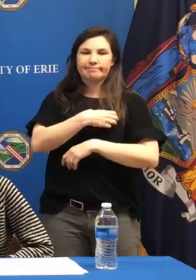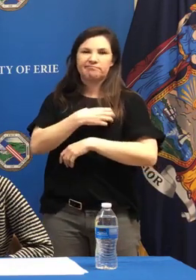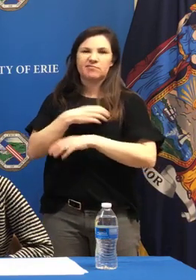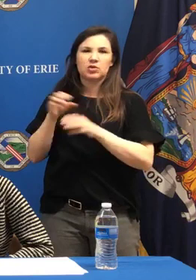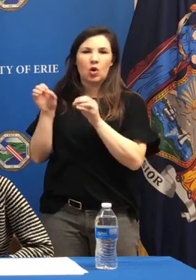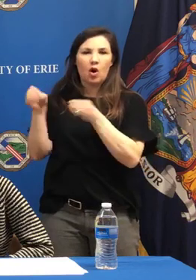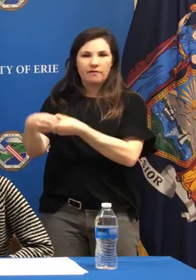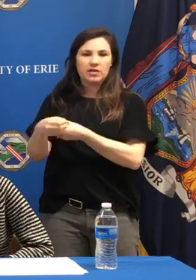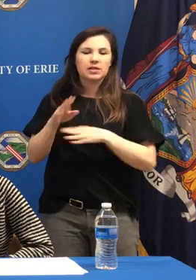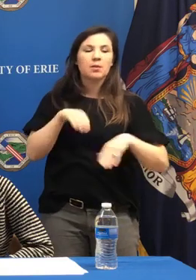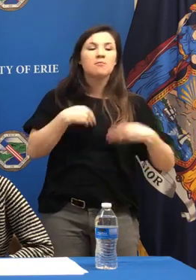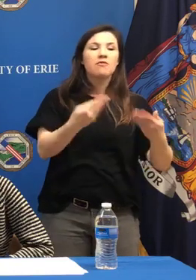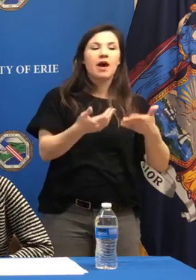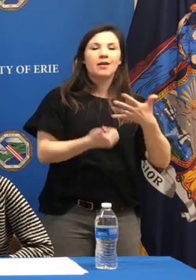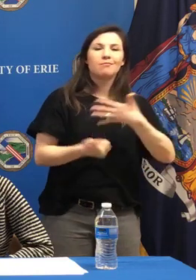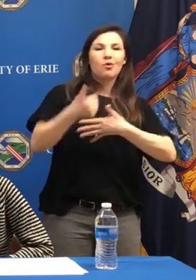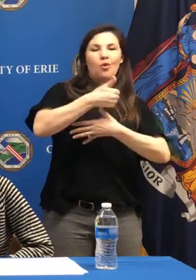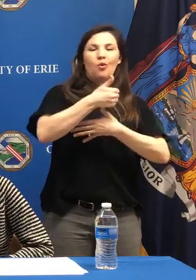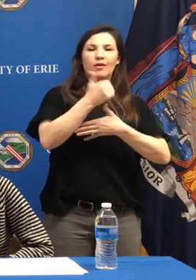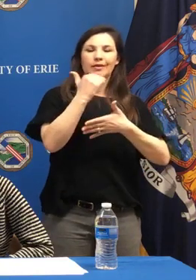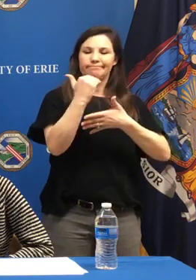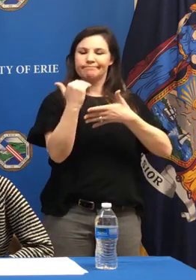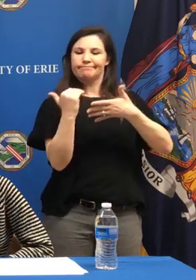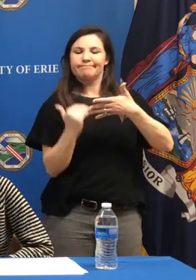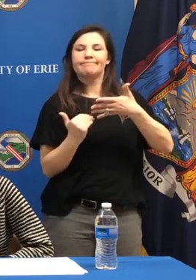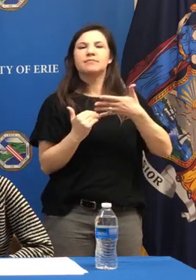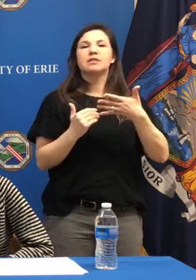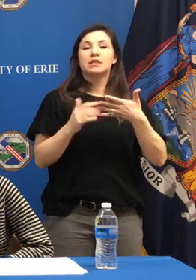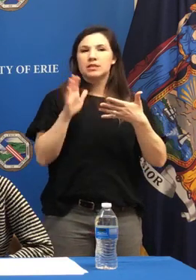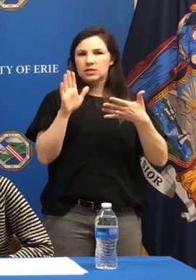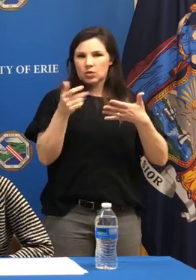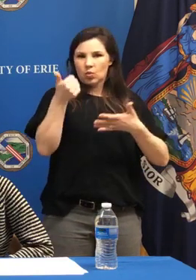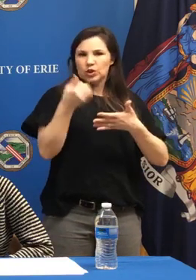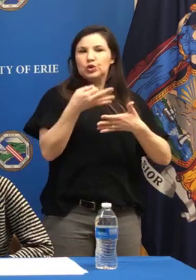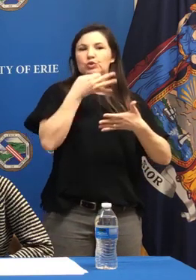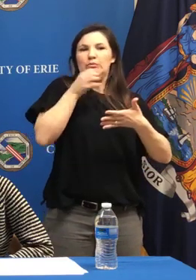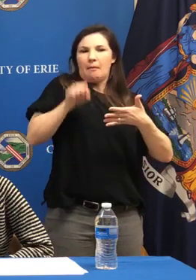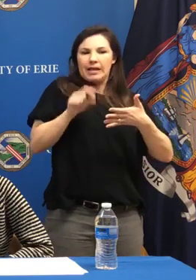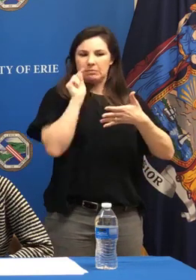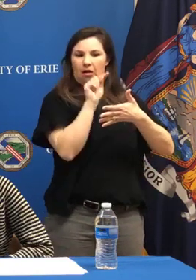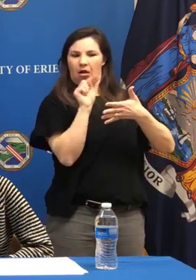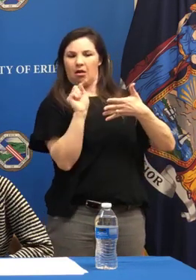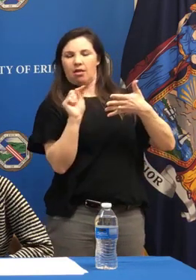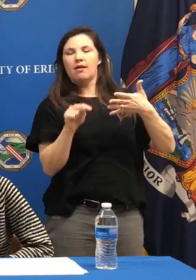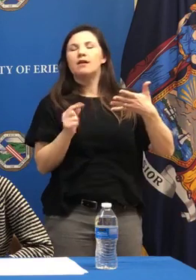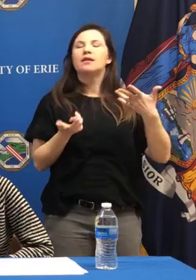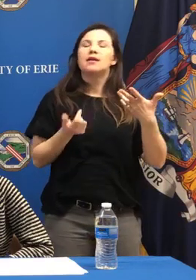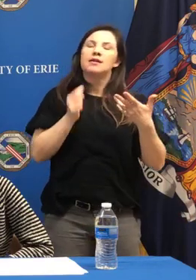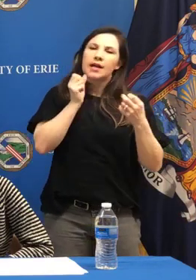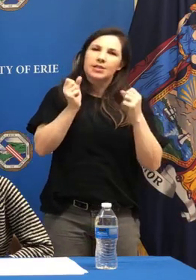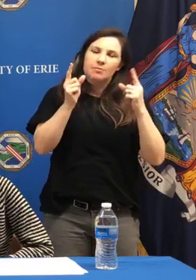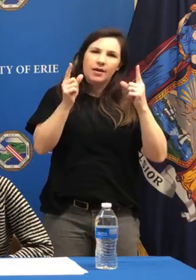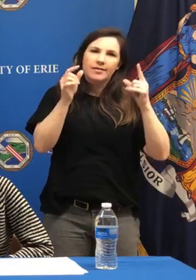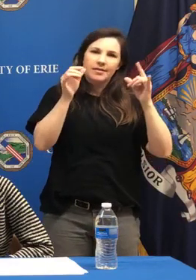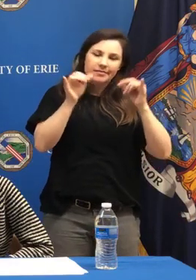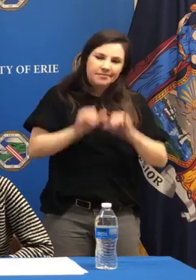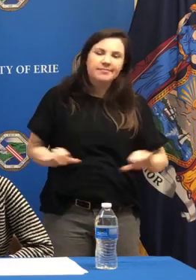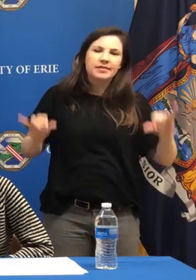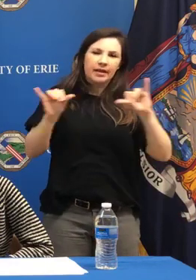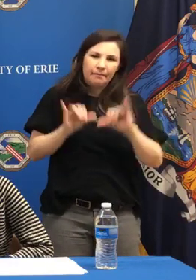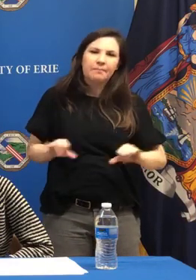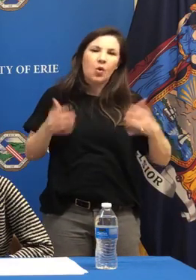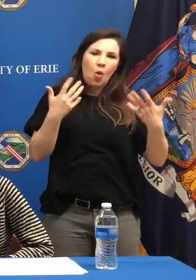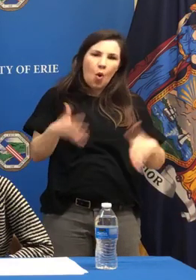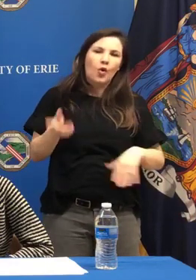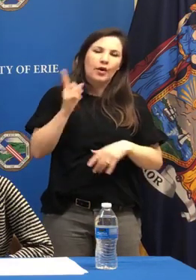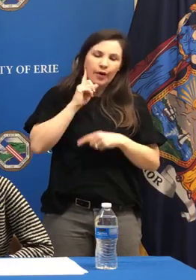we provided them a priority list of the things that we would like ASAP. It's not surprising. It's some of the same things that people have heard about